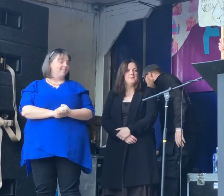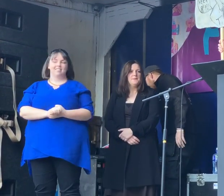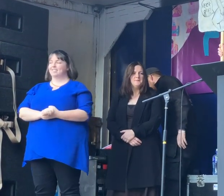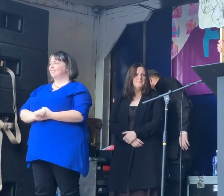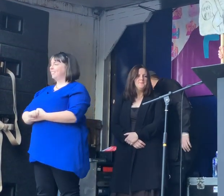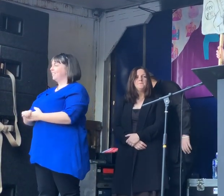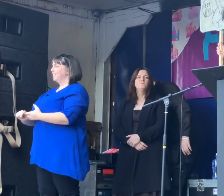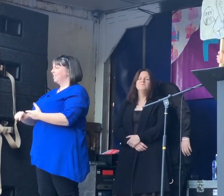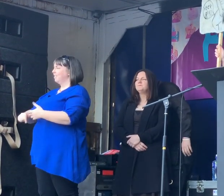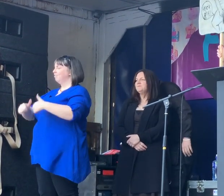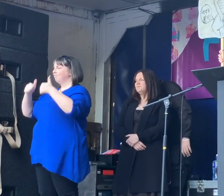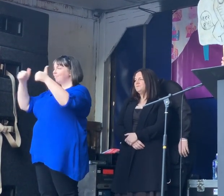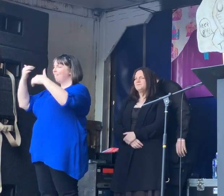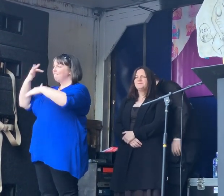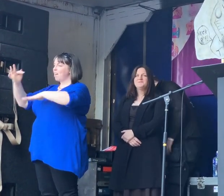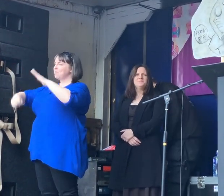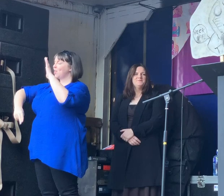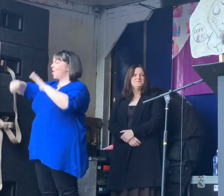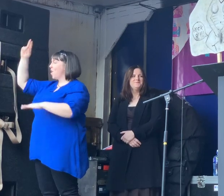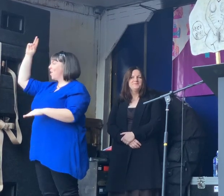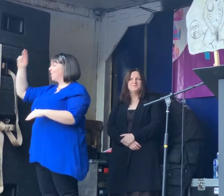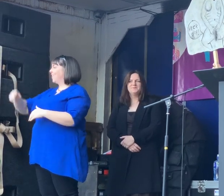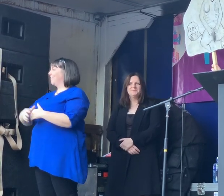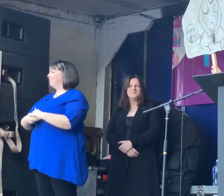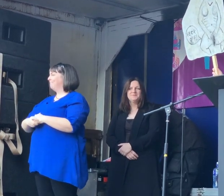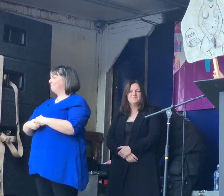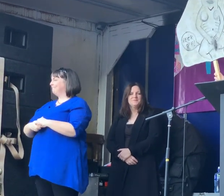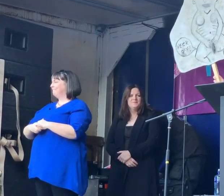From the North!